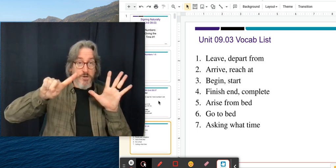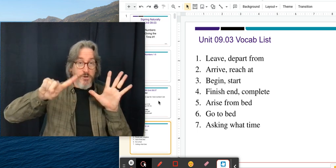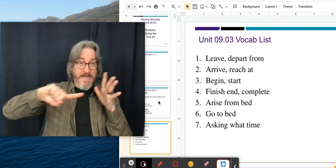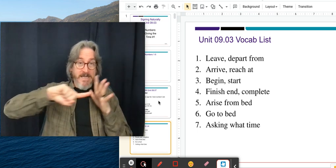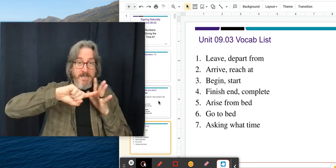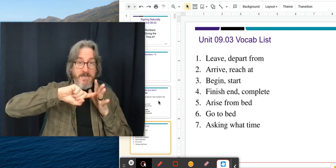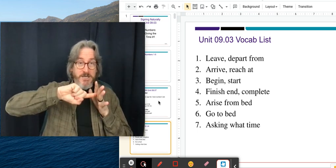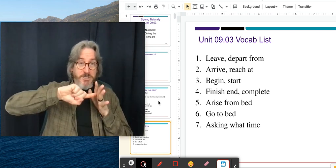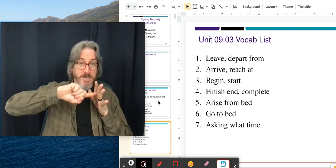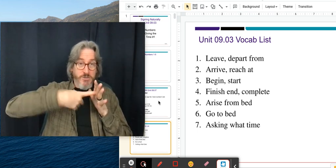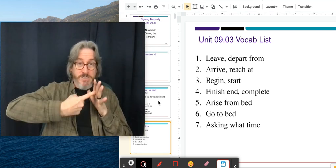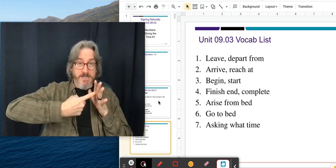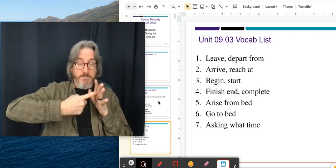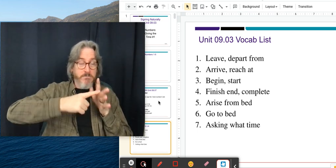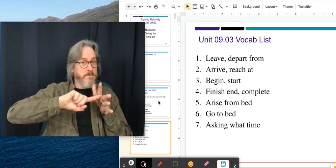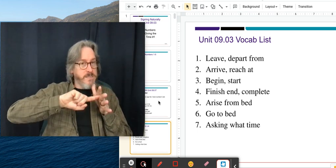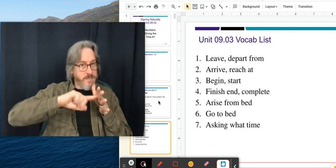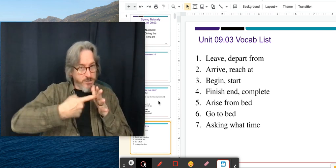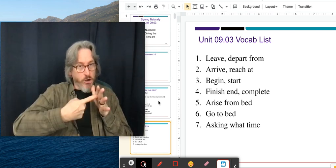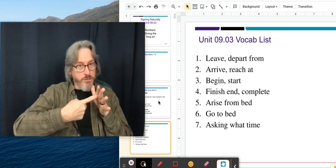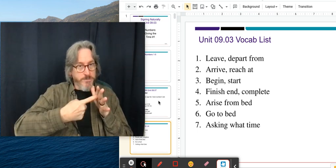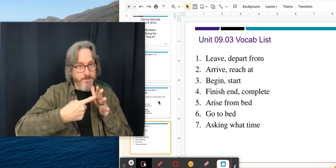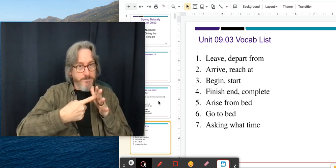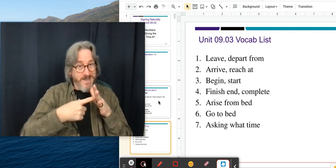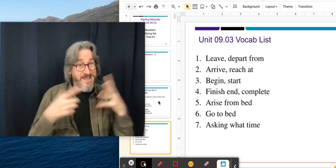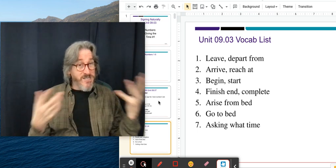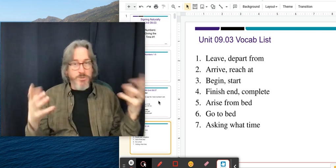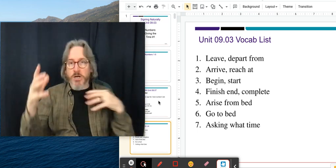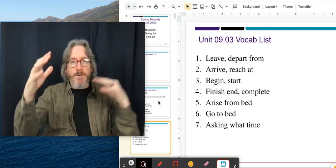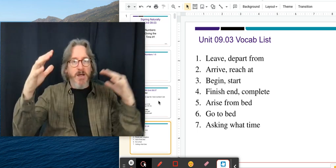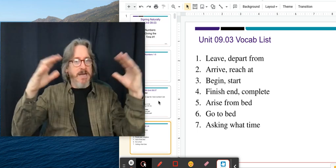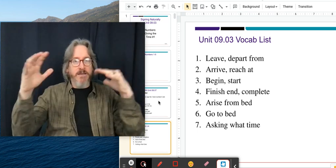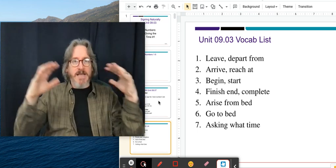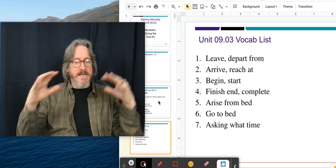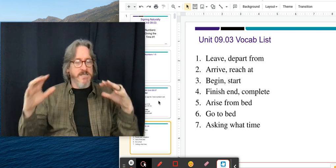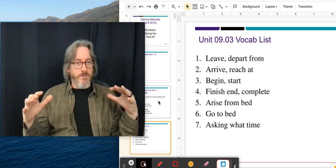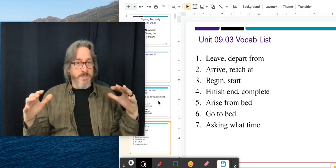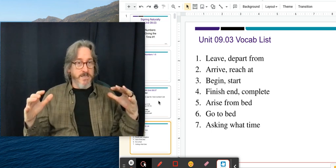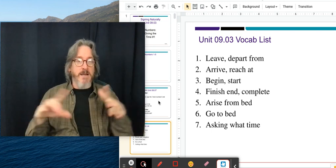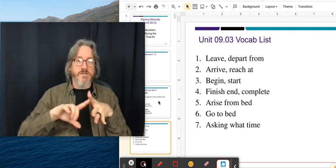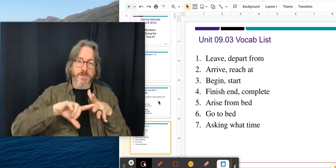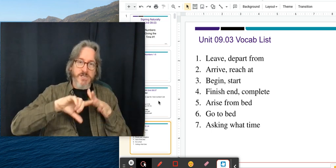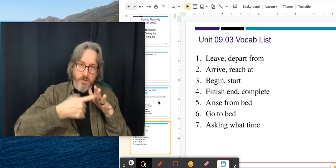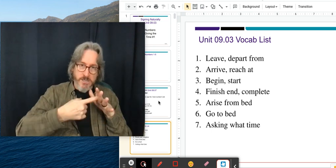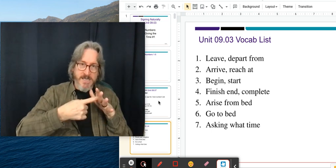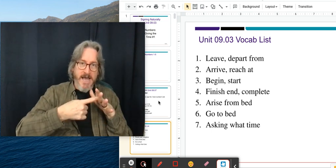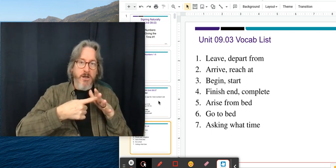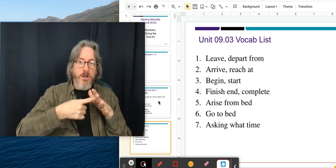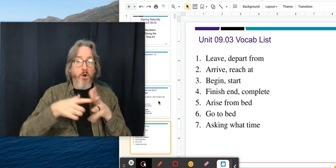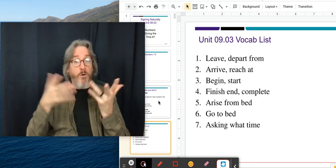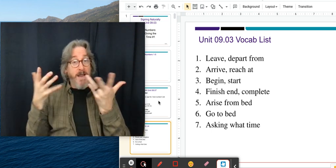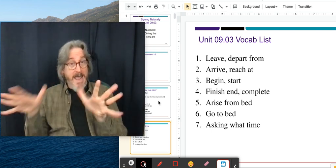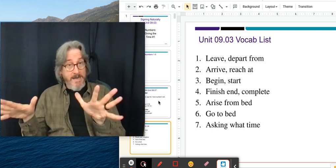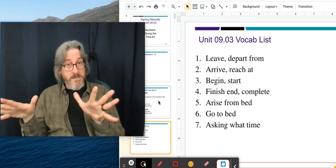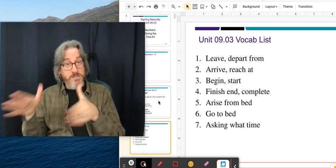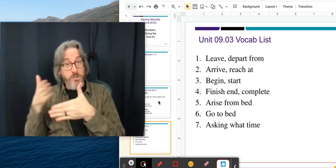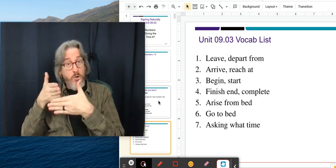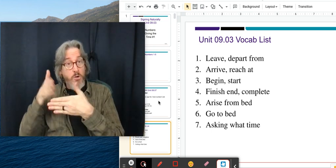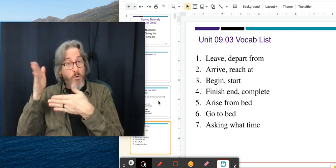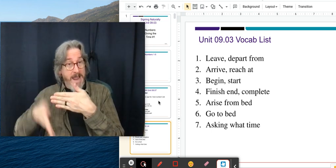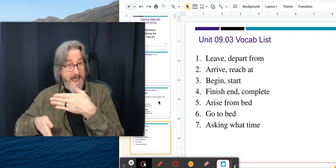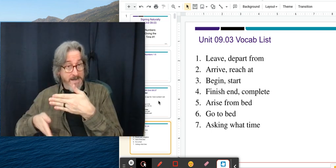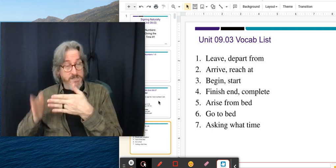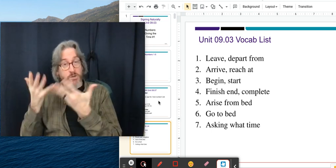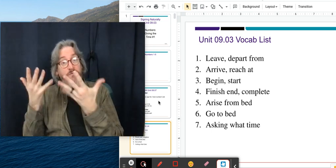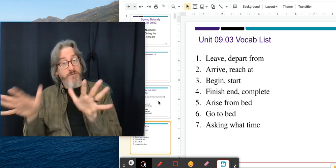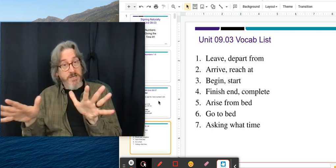you put your key in the ignition and twist it. Start. So we're talking about anything that has to do with time. So it starts at, or it ends,